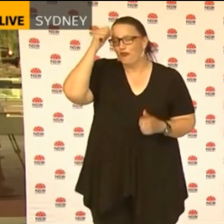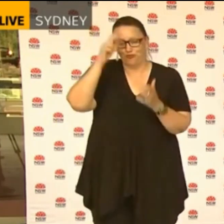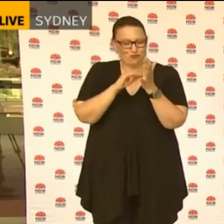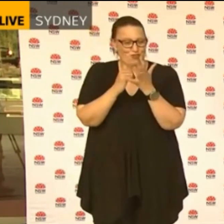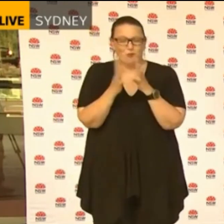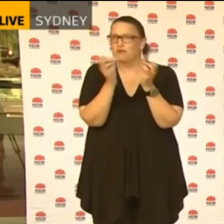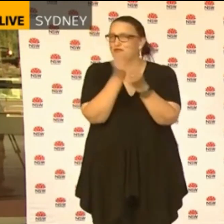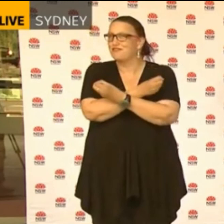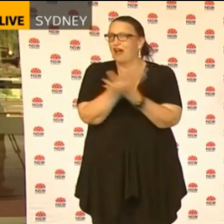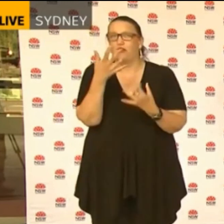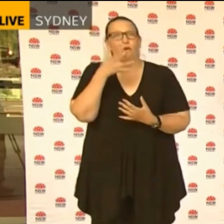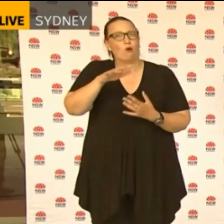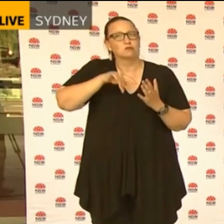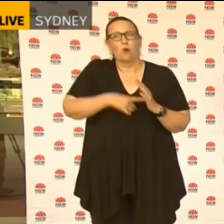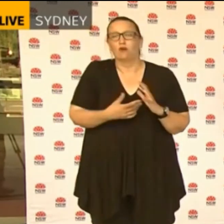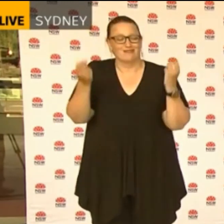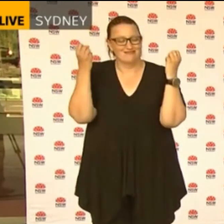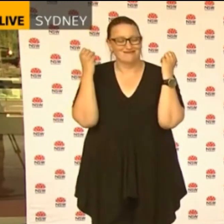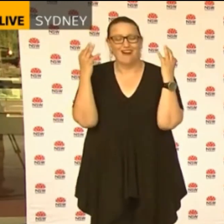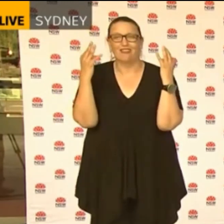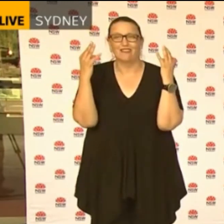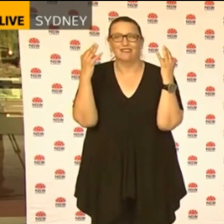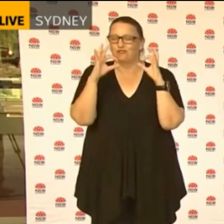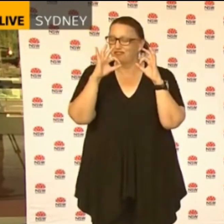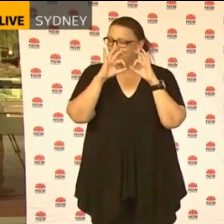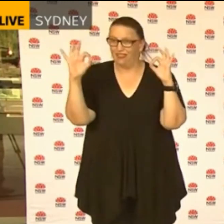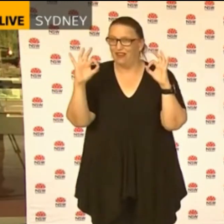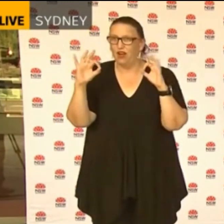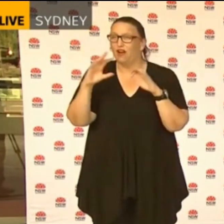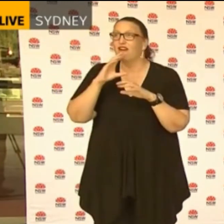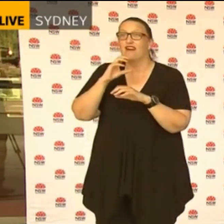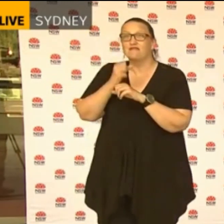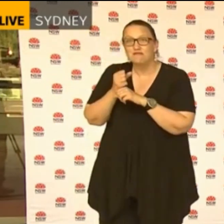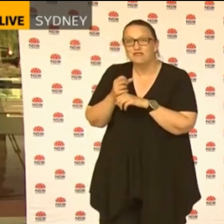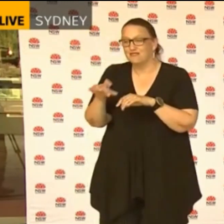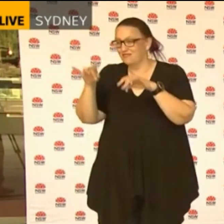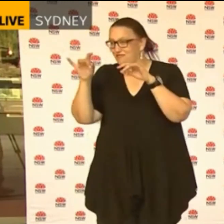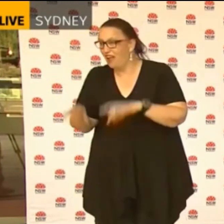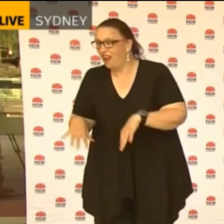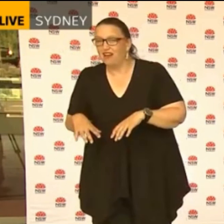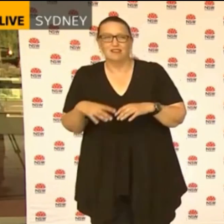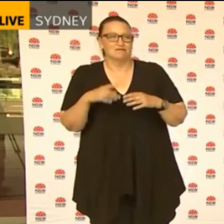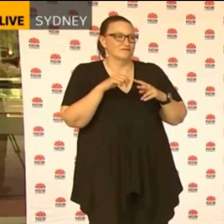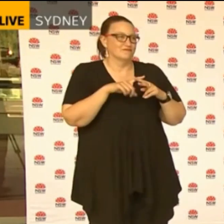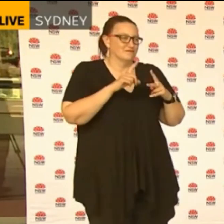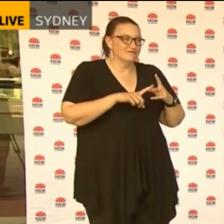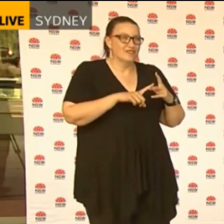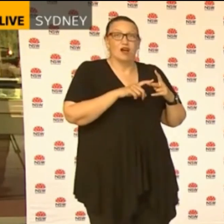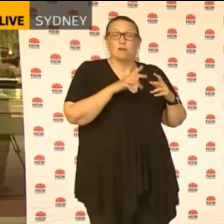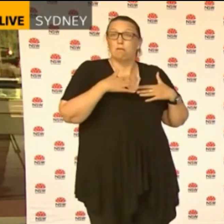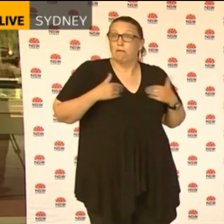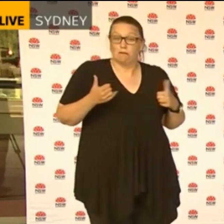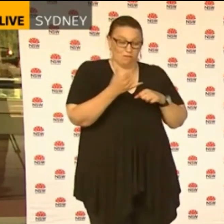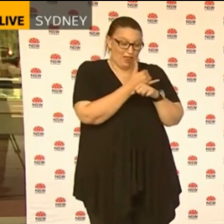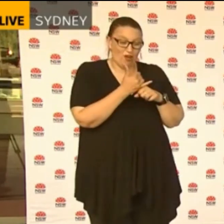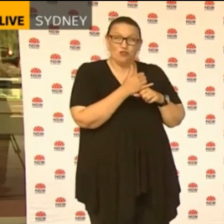is currently a hotspot by anyone's definition. And, I should say by any medical definition, there's no hotspot in New